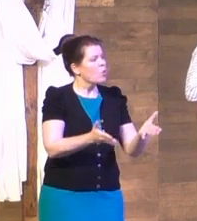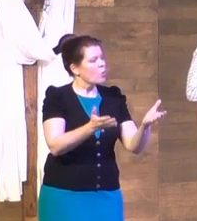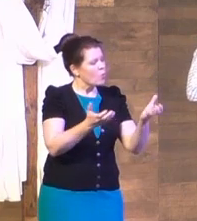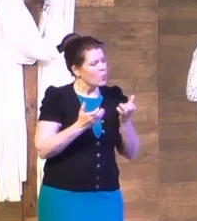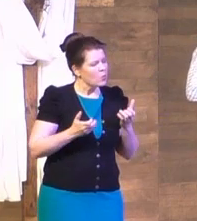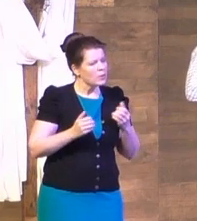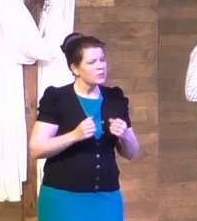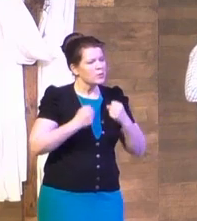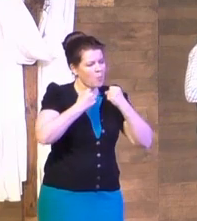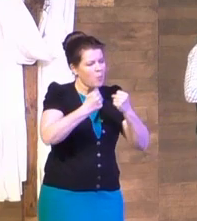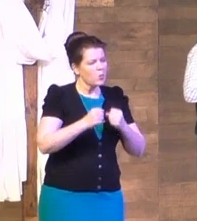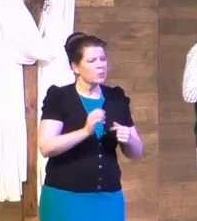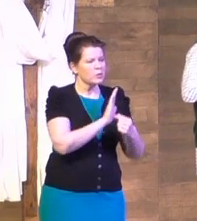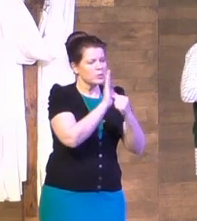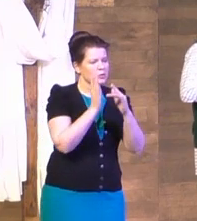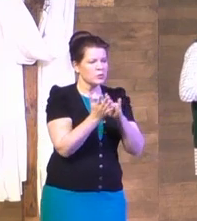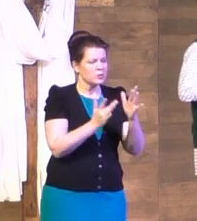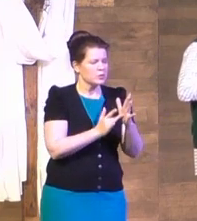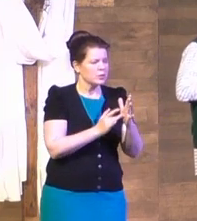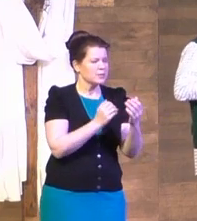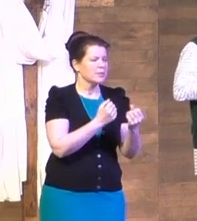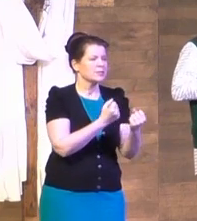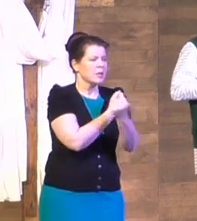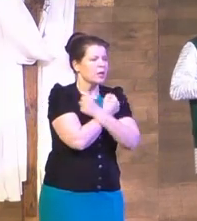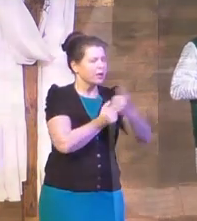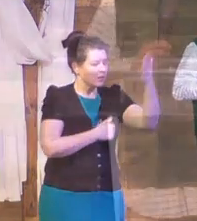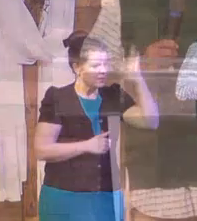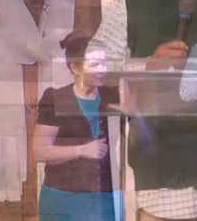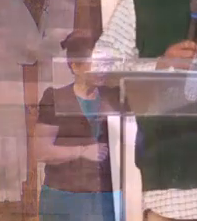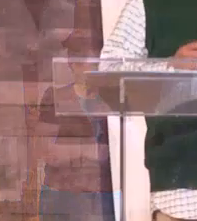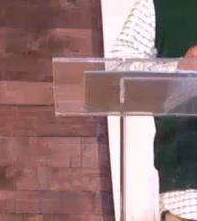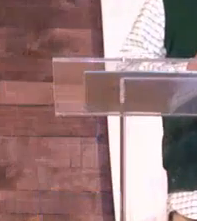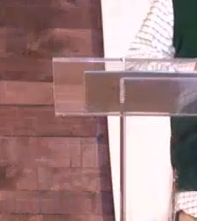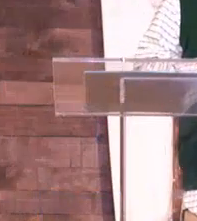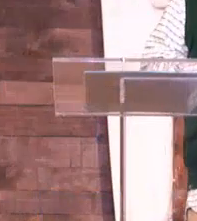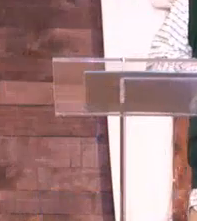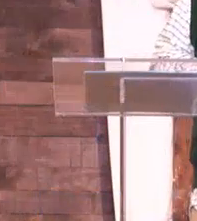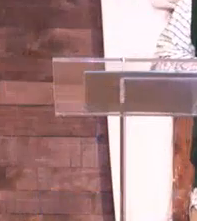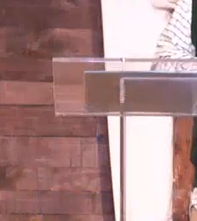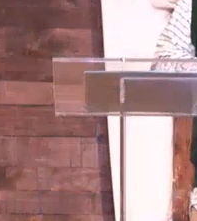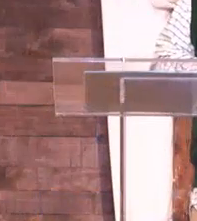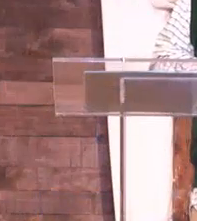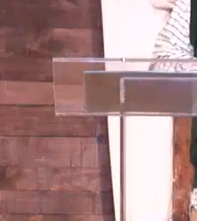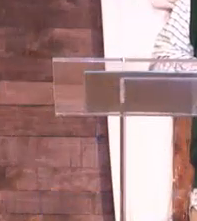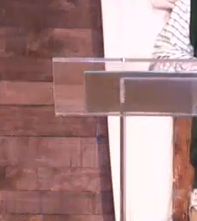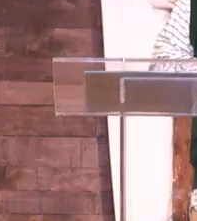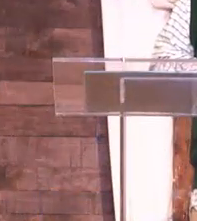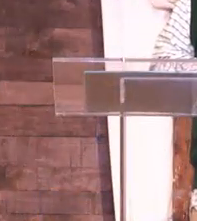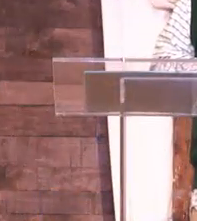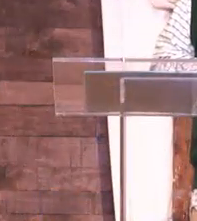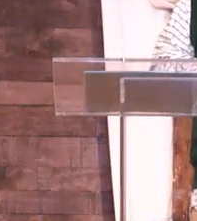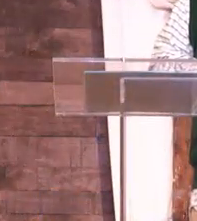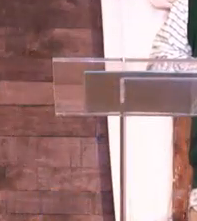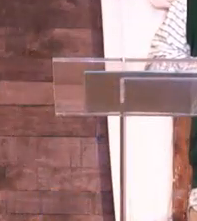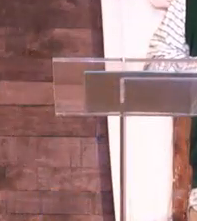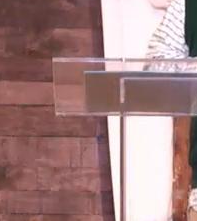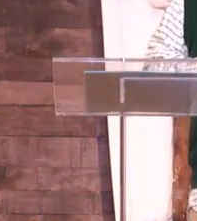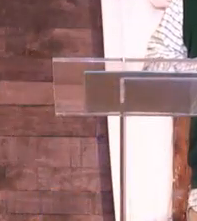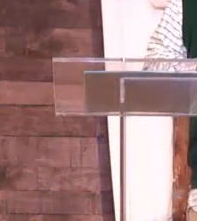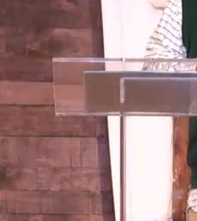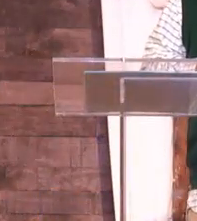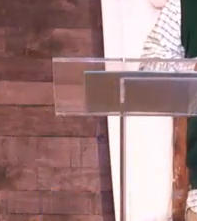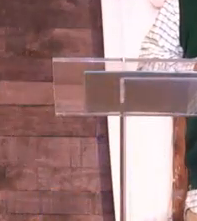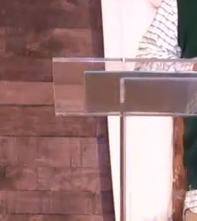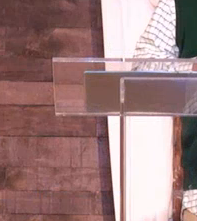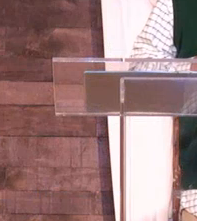Jesus, to love God, and to love others because God loved us first. As